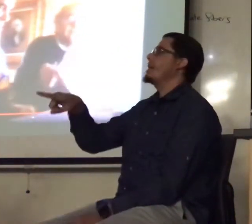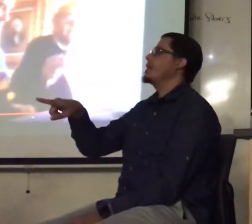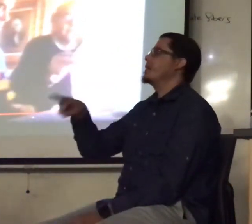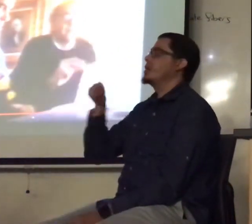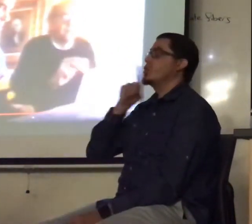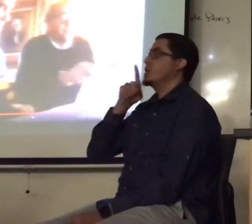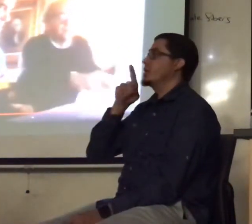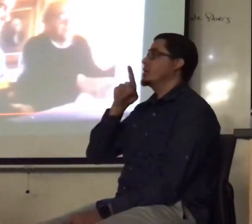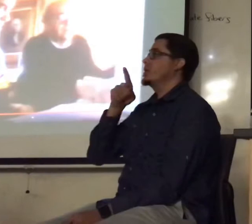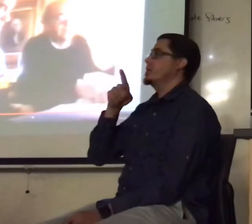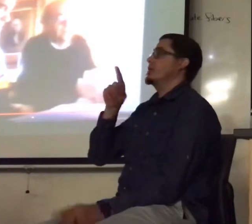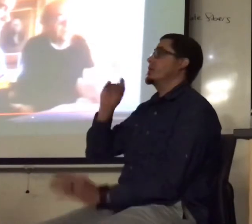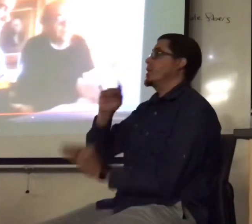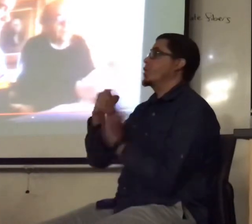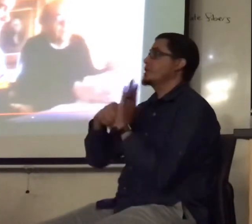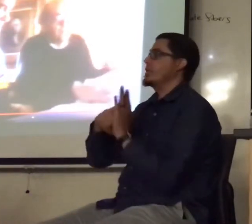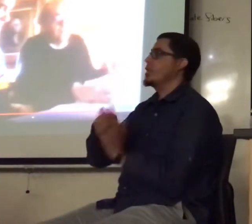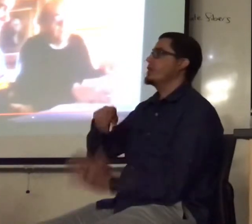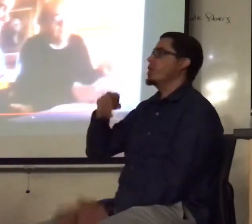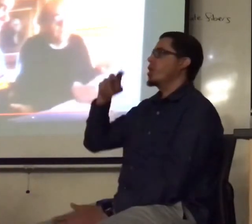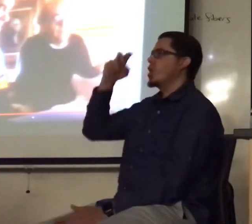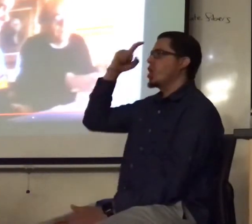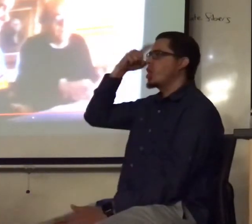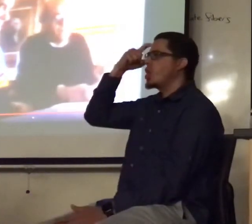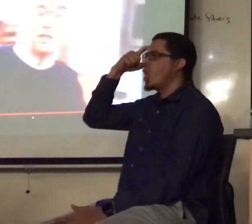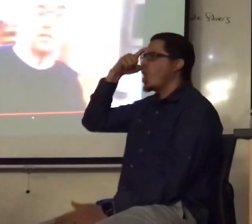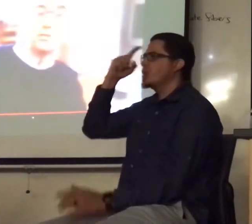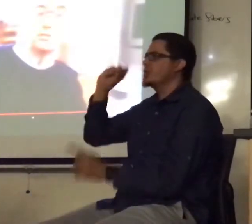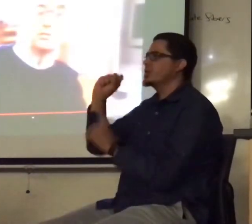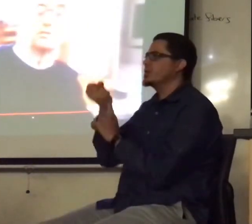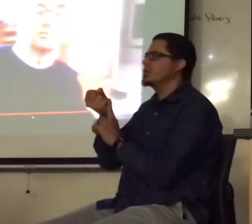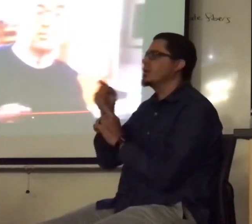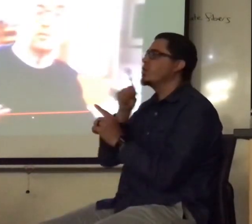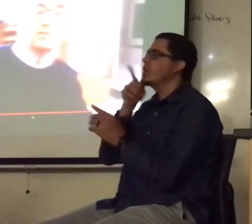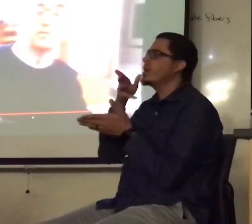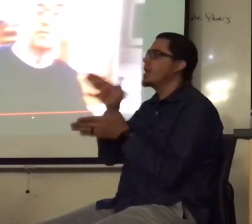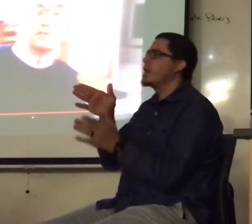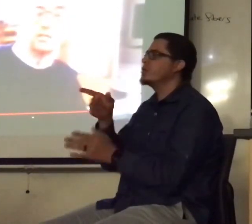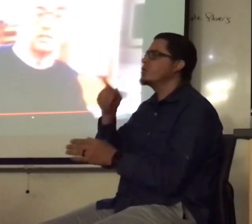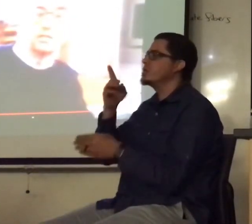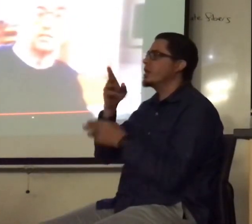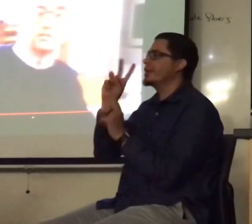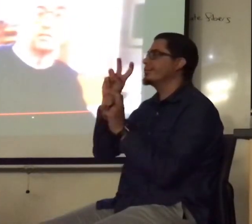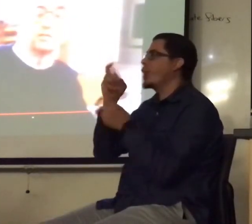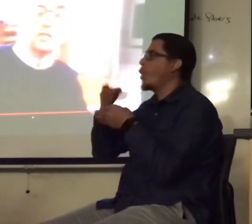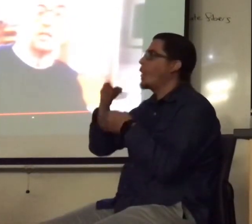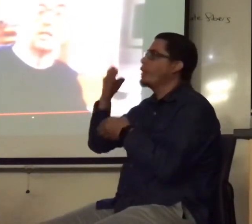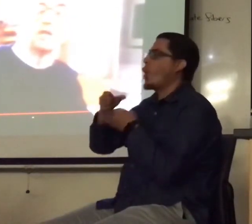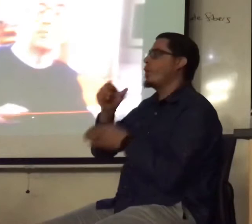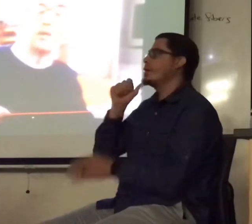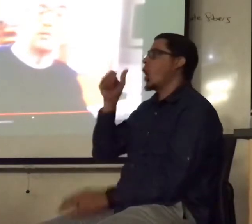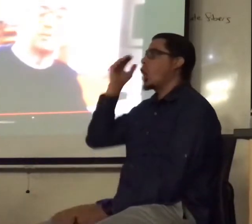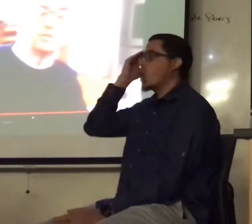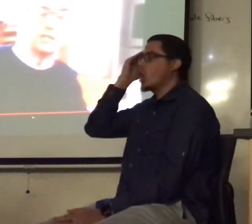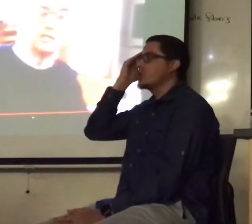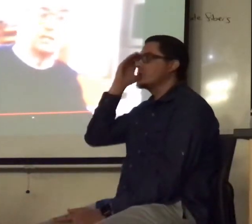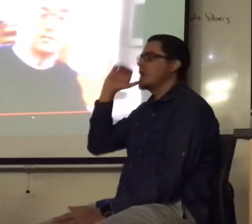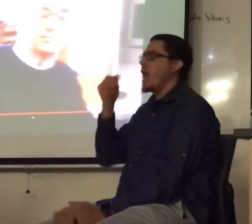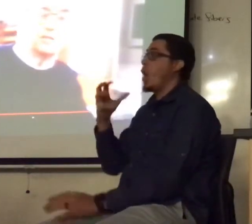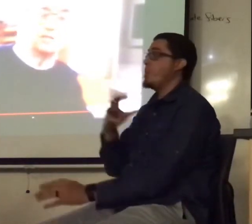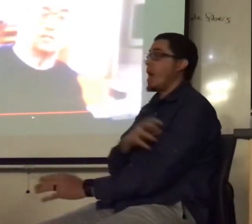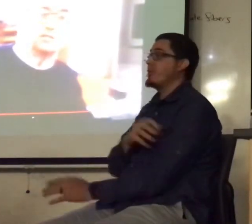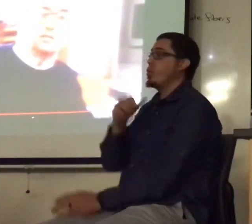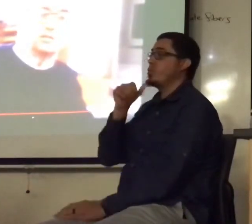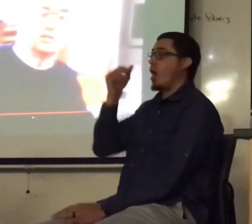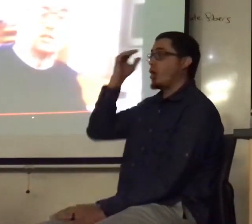a dramatic example of a neurologic case that really allows you this window into the non-conscious and how powerful